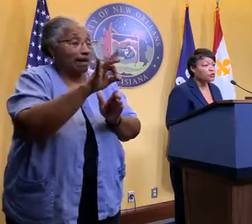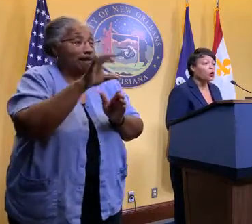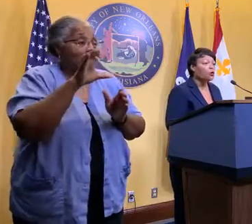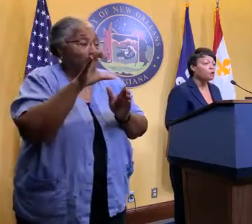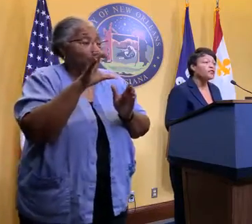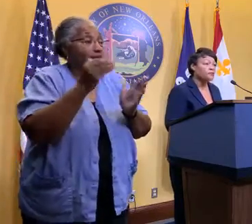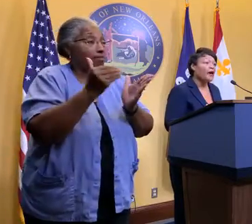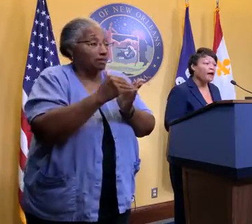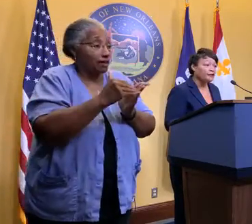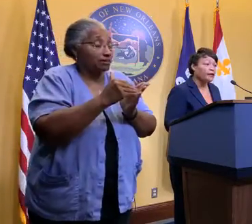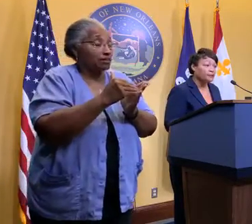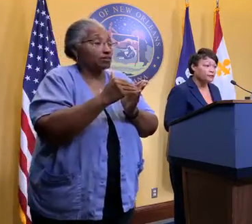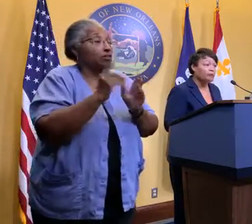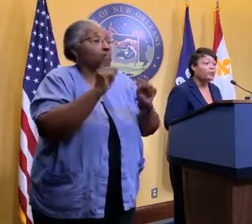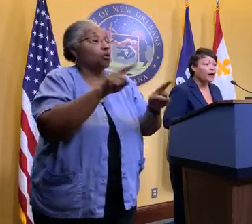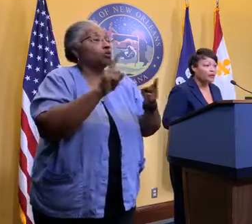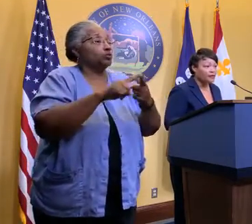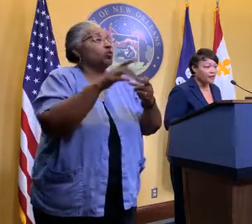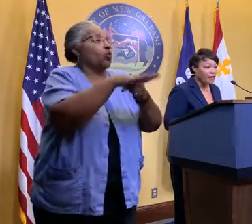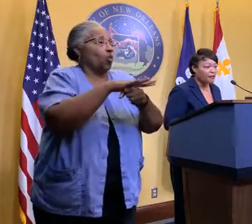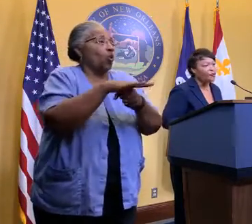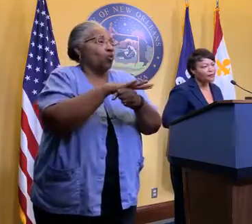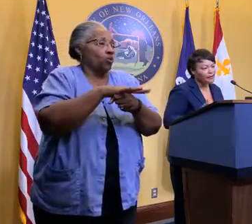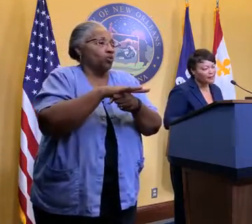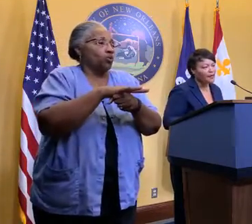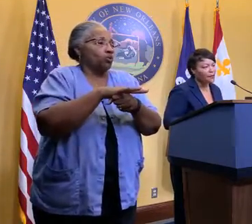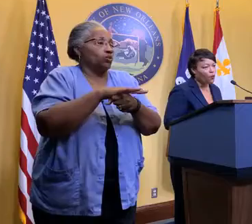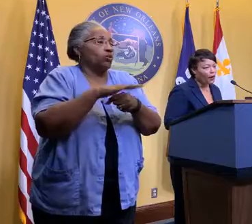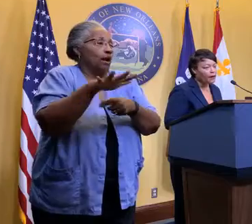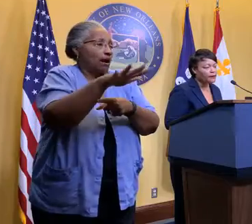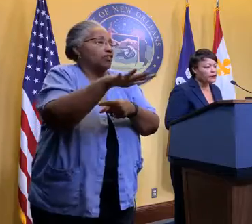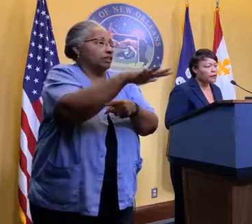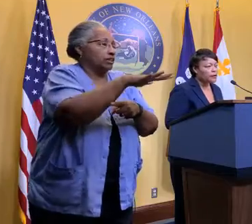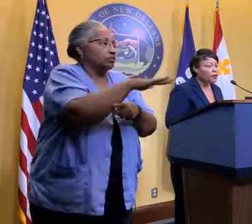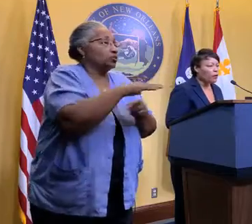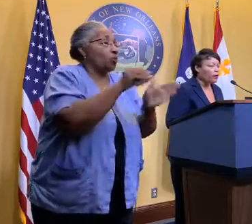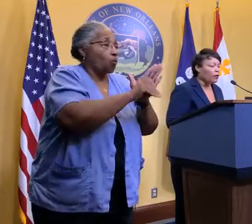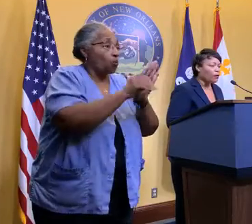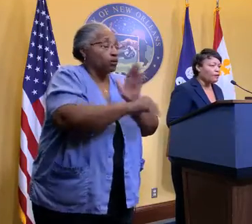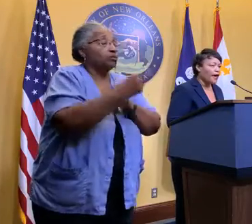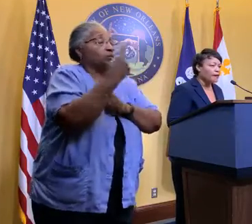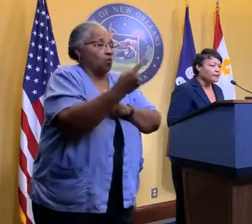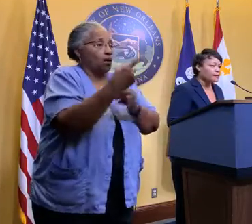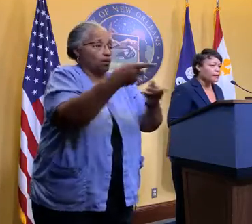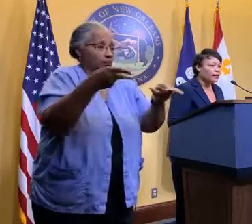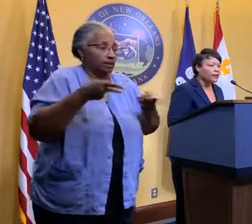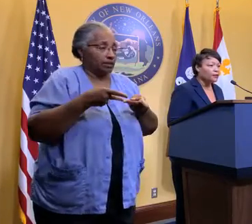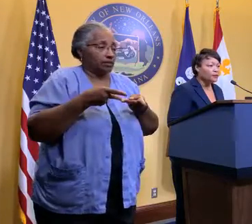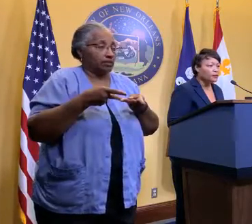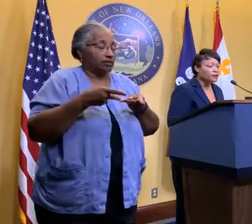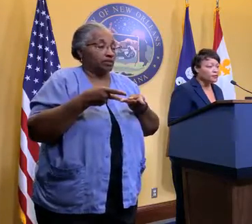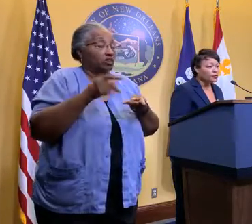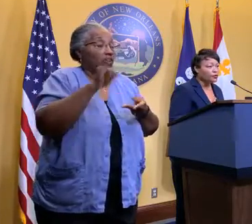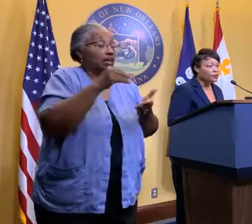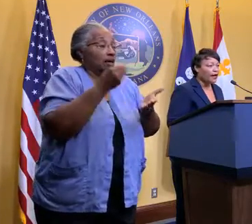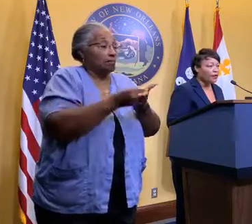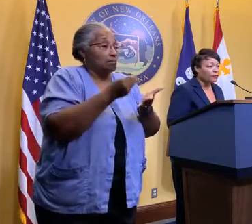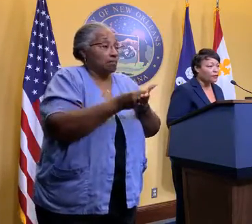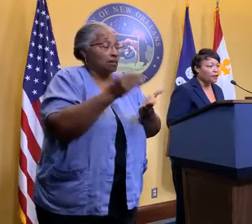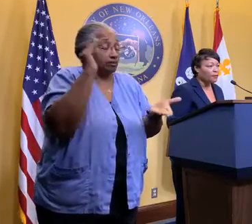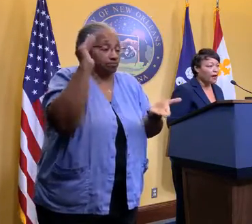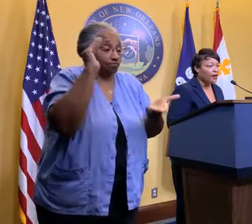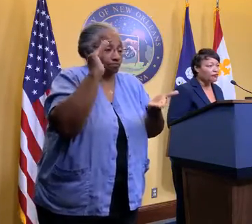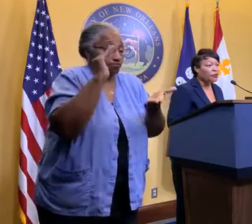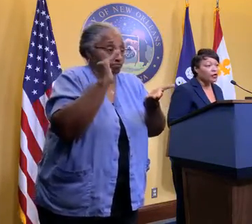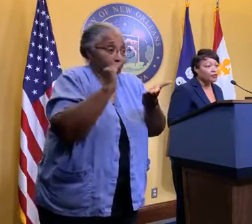would come to local municipalities throughout our state, Orleans being one. Well, that money was dwindled